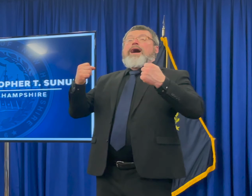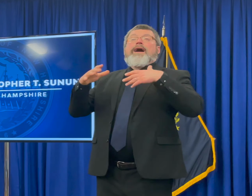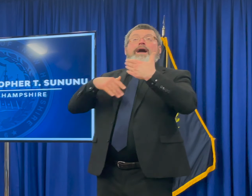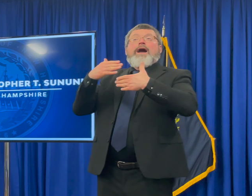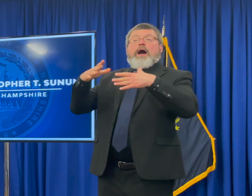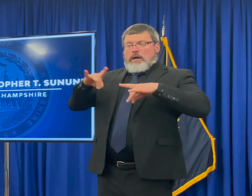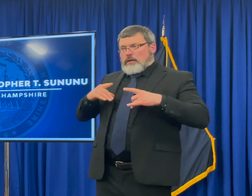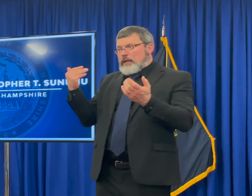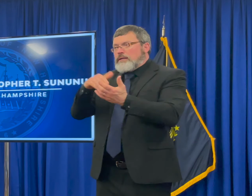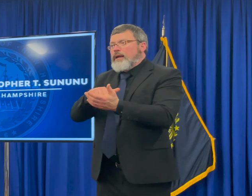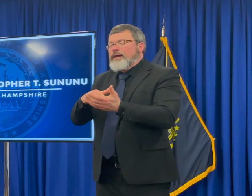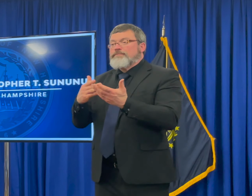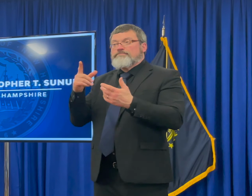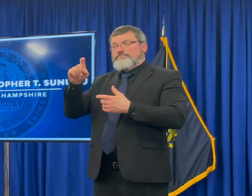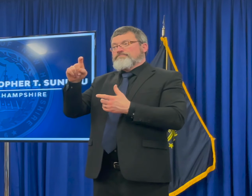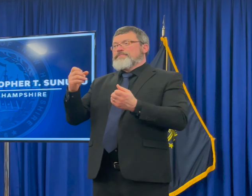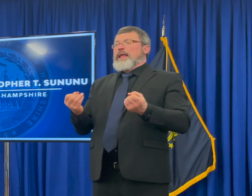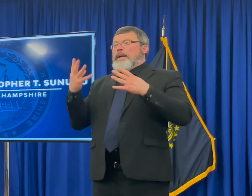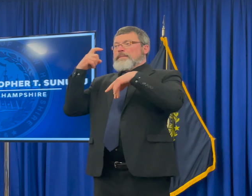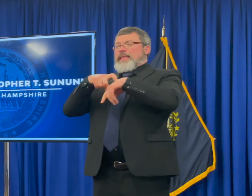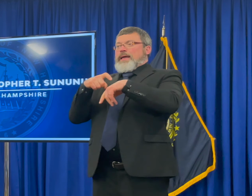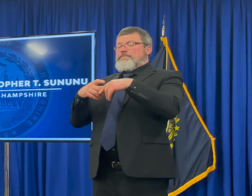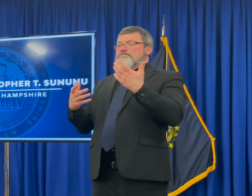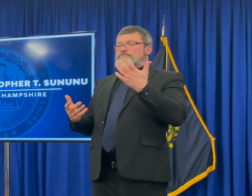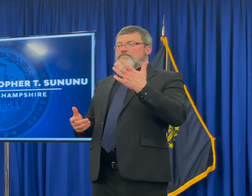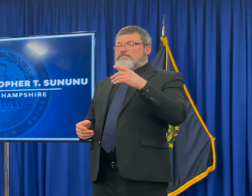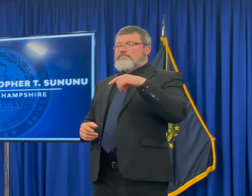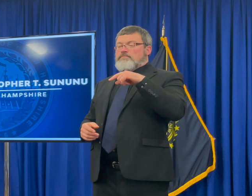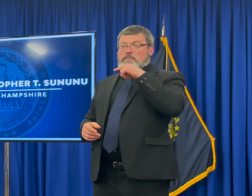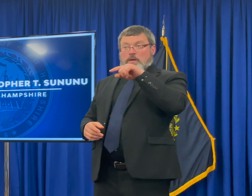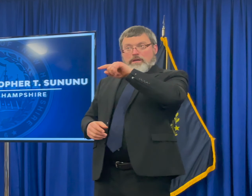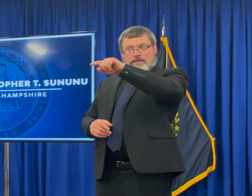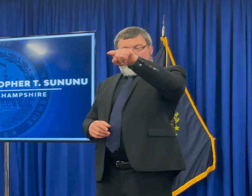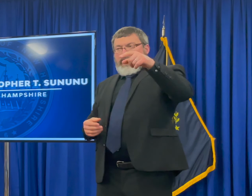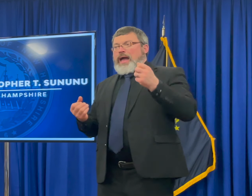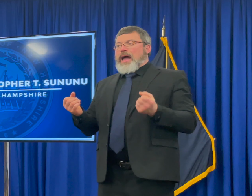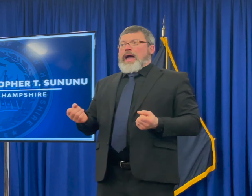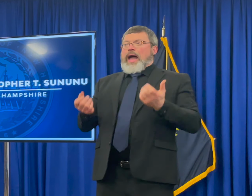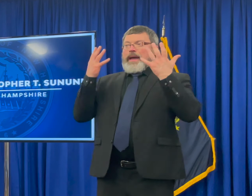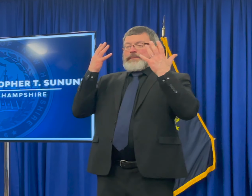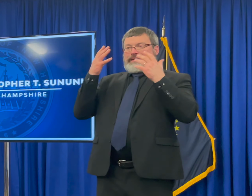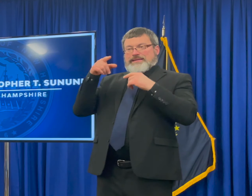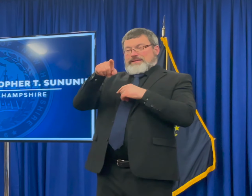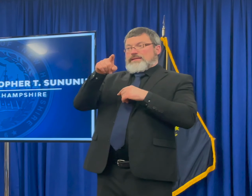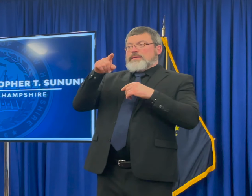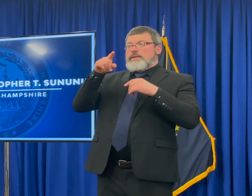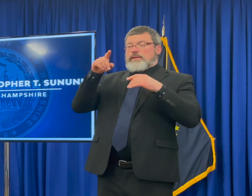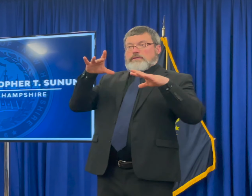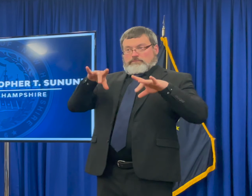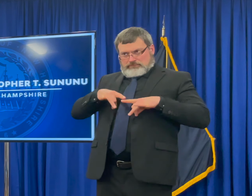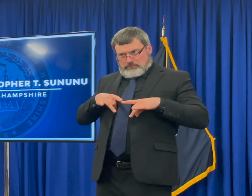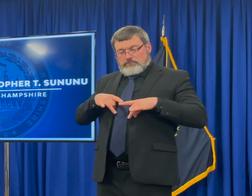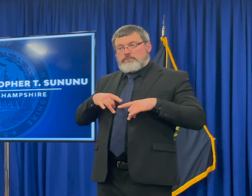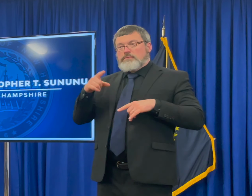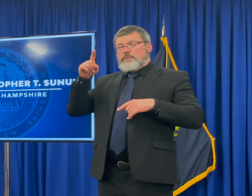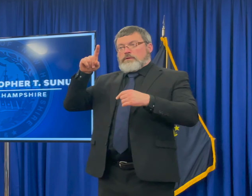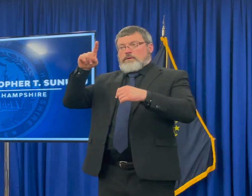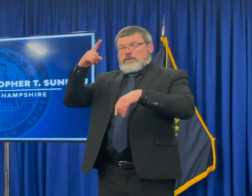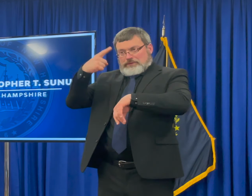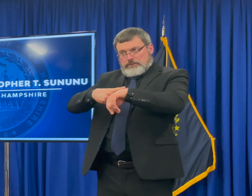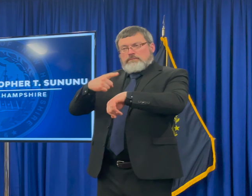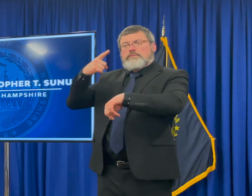if somebody gets a test. And so that the CDC did some modeling around this and looked at various options to assess